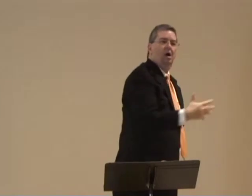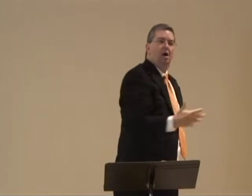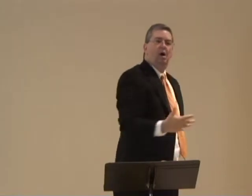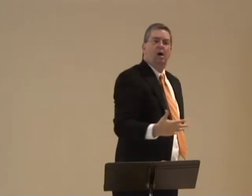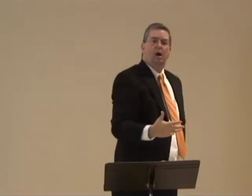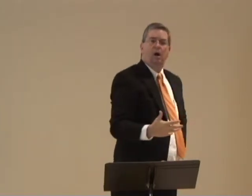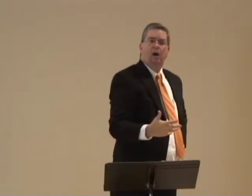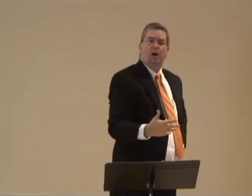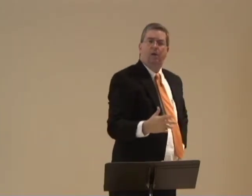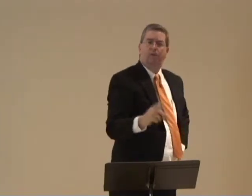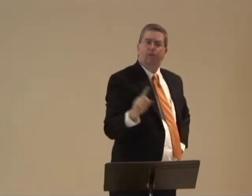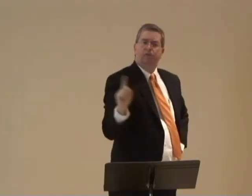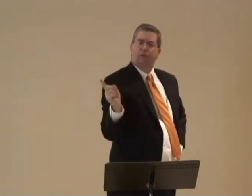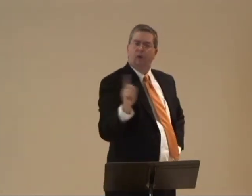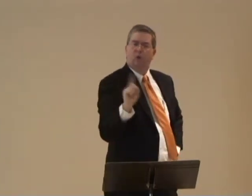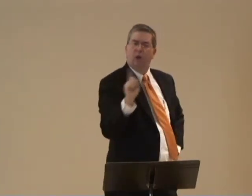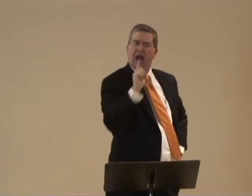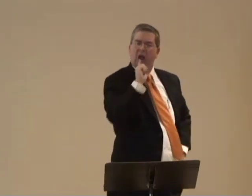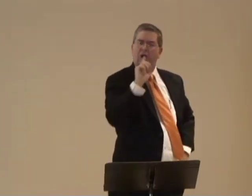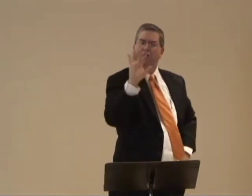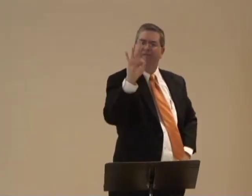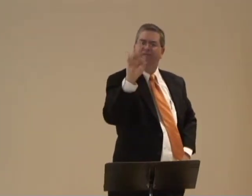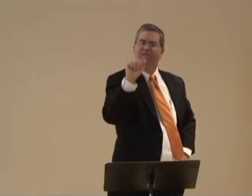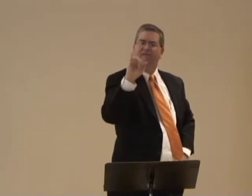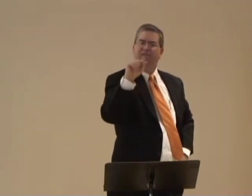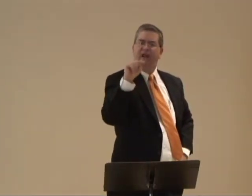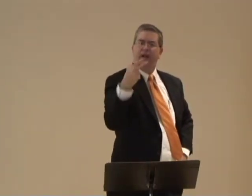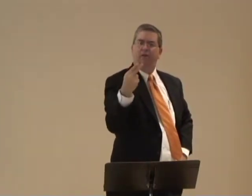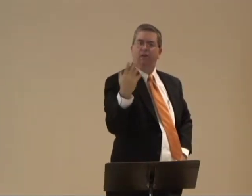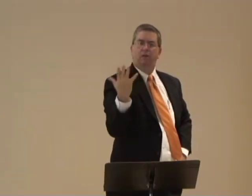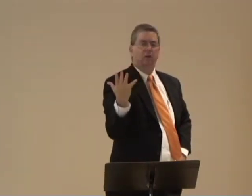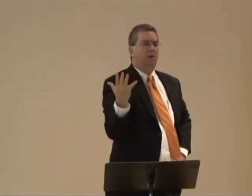And now, when they're faced with challenges, they want to go back.